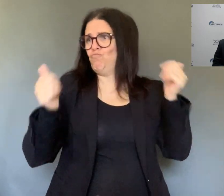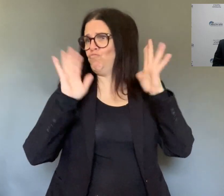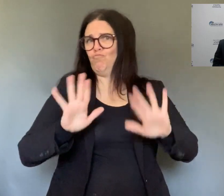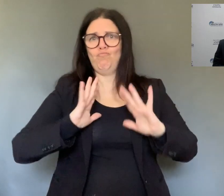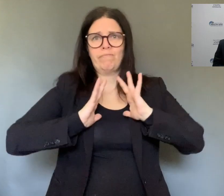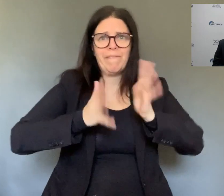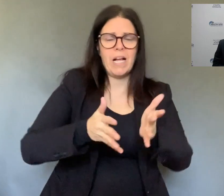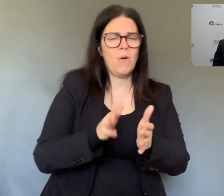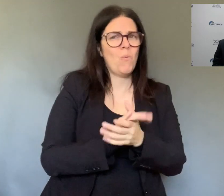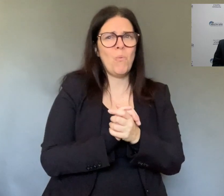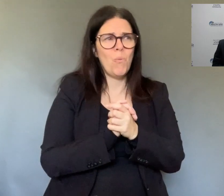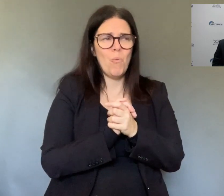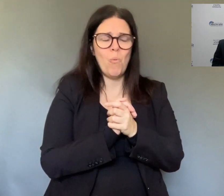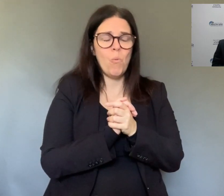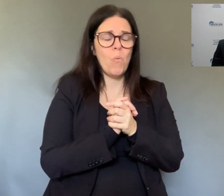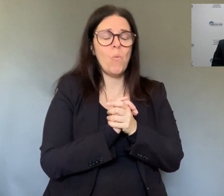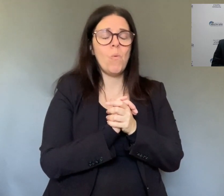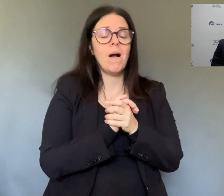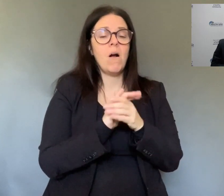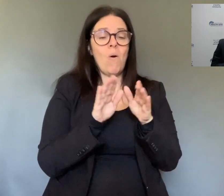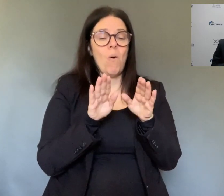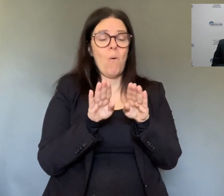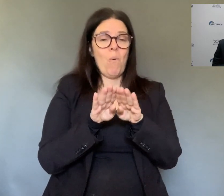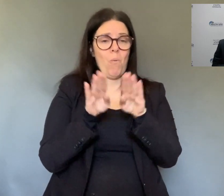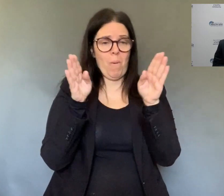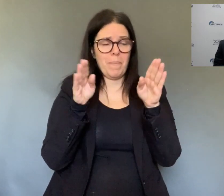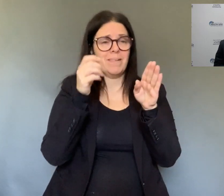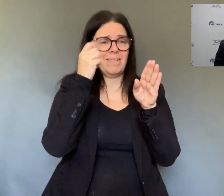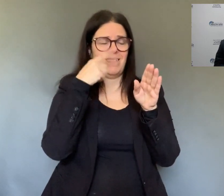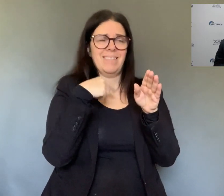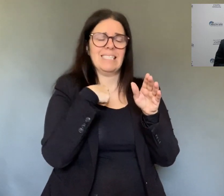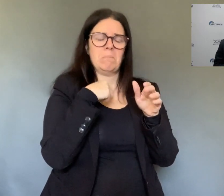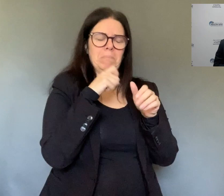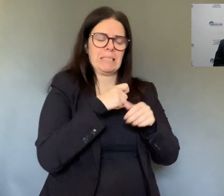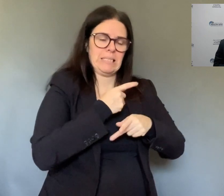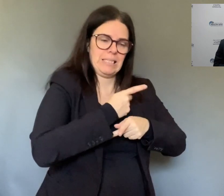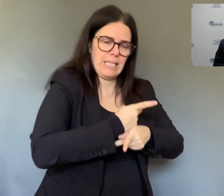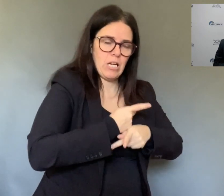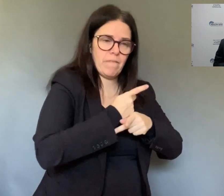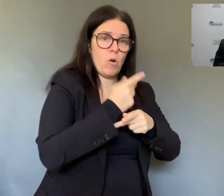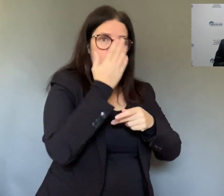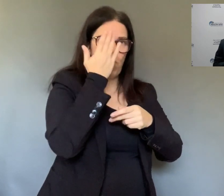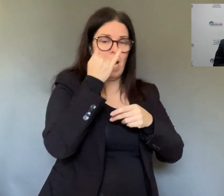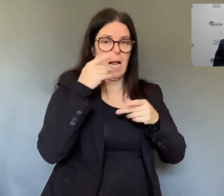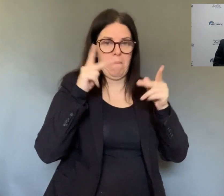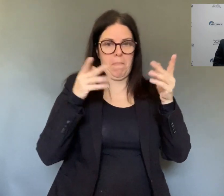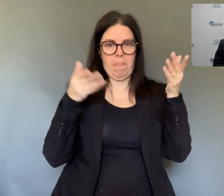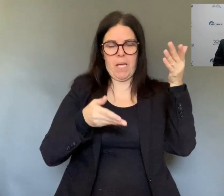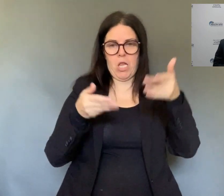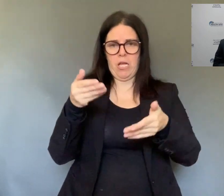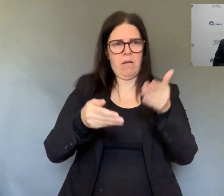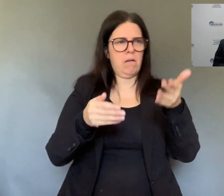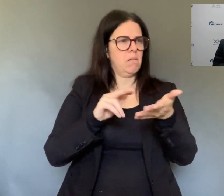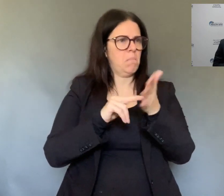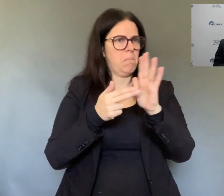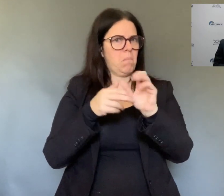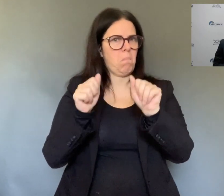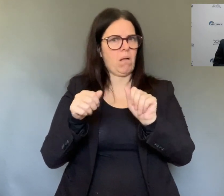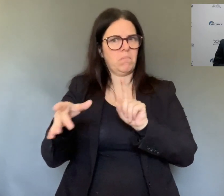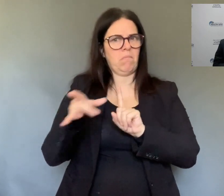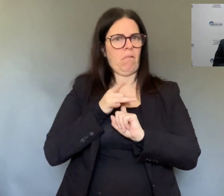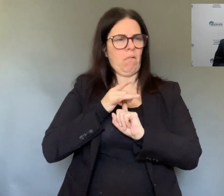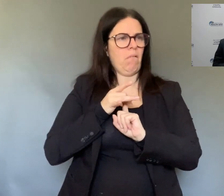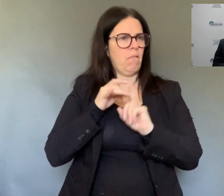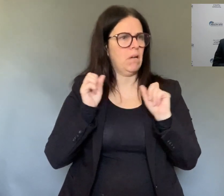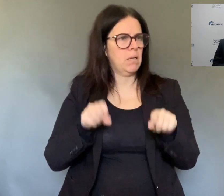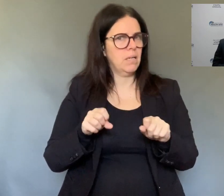extra careful because now you have more chances of coming in contact with other people, and making sure that you're really,